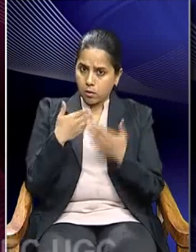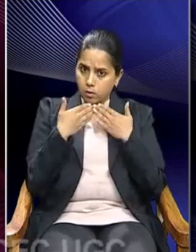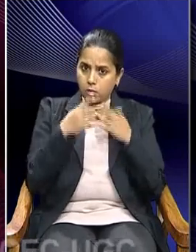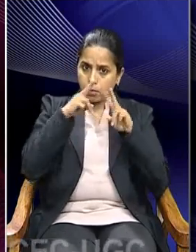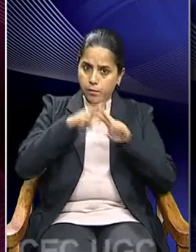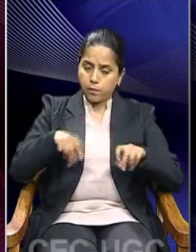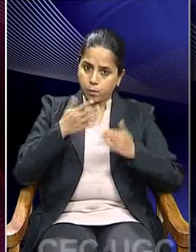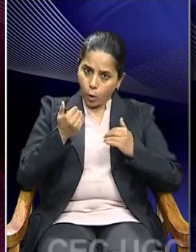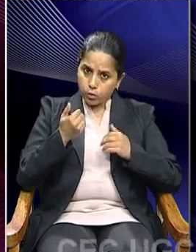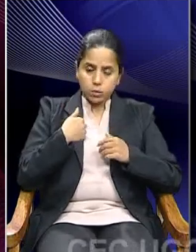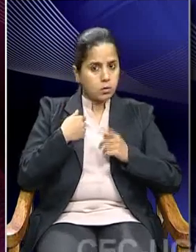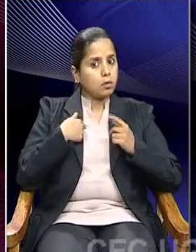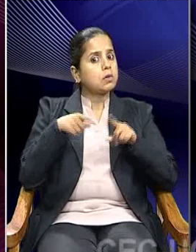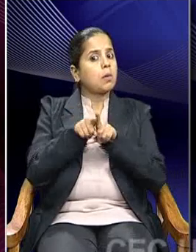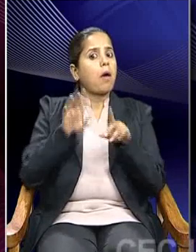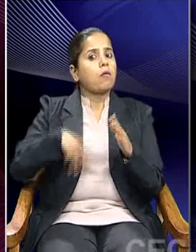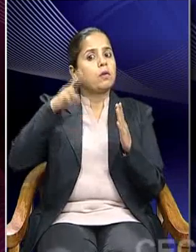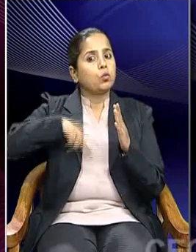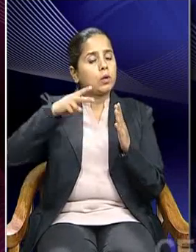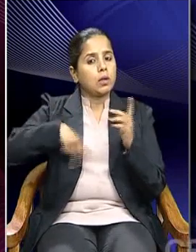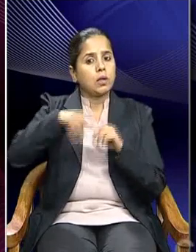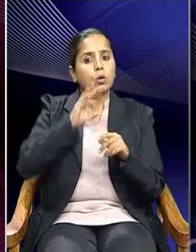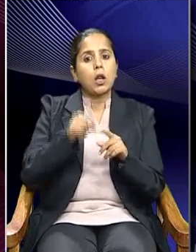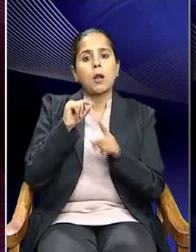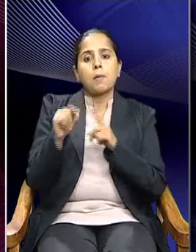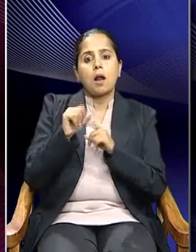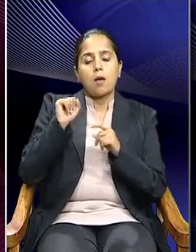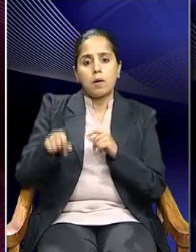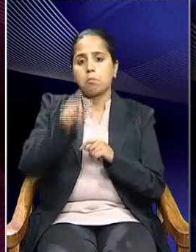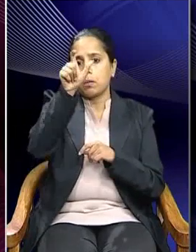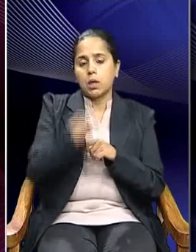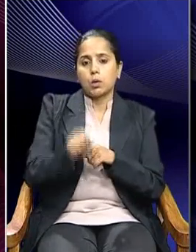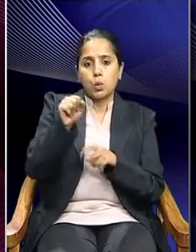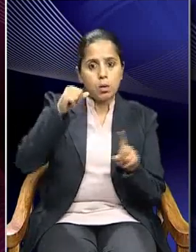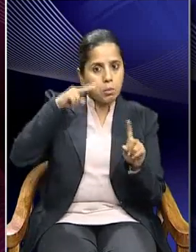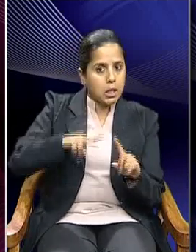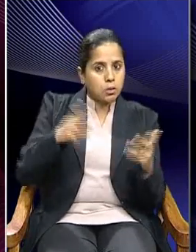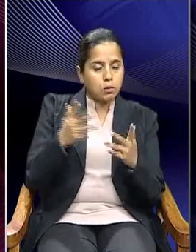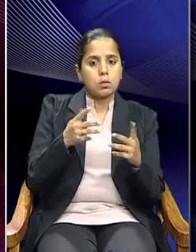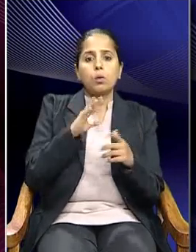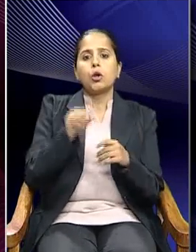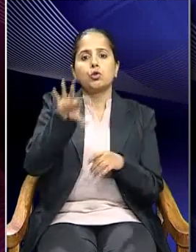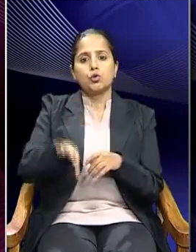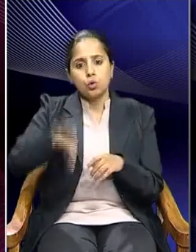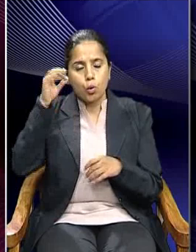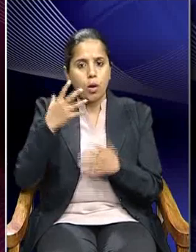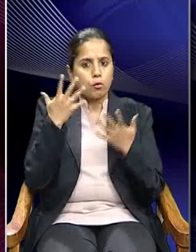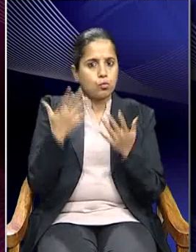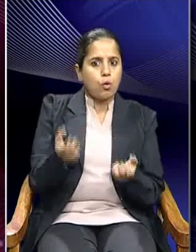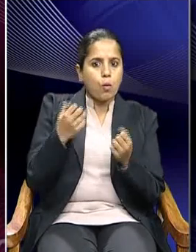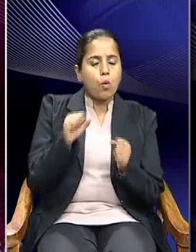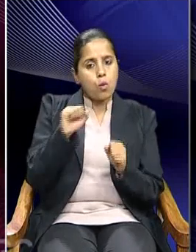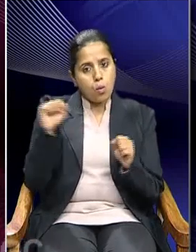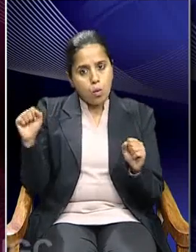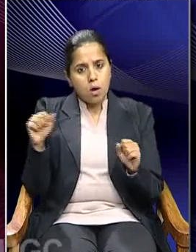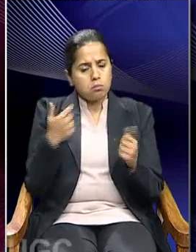an aspect, because we also study the private aspect, individual choice, desires.